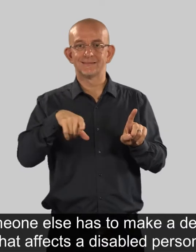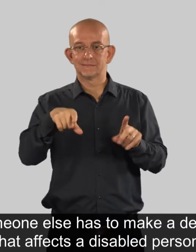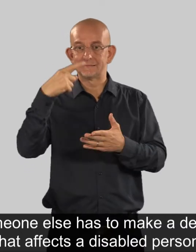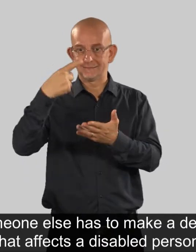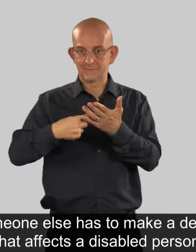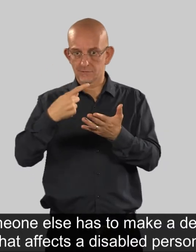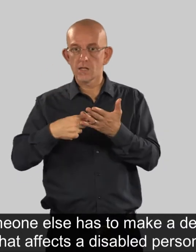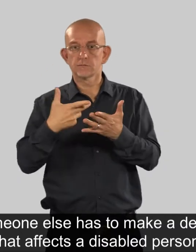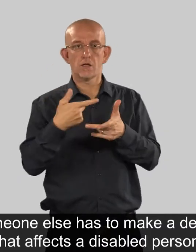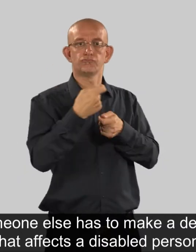person.